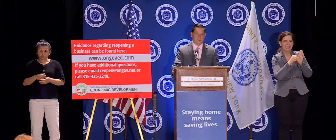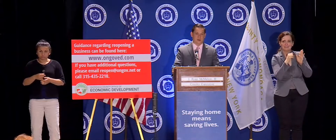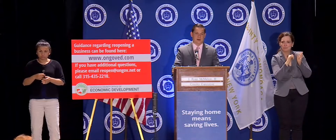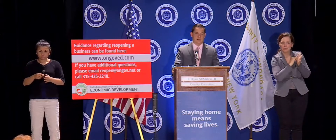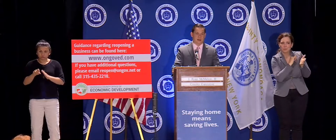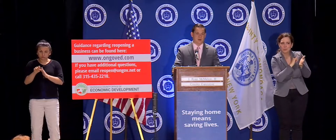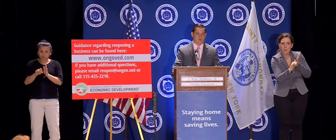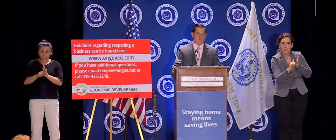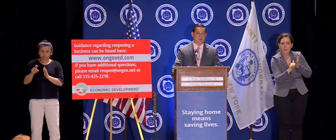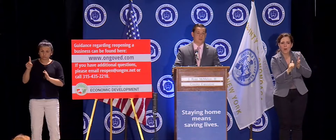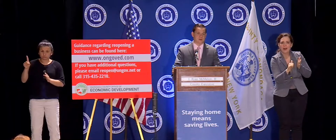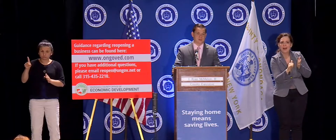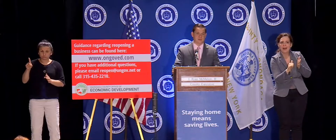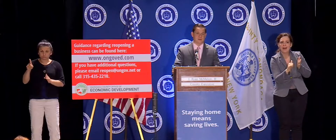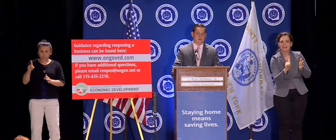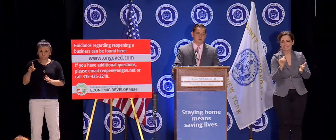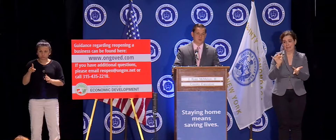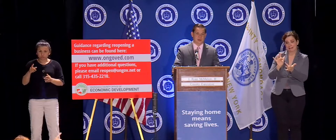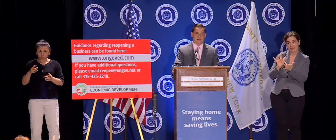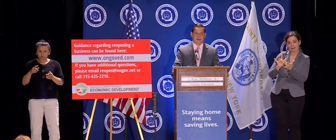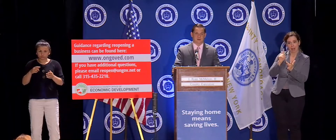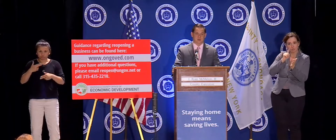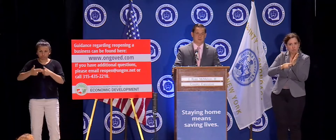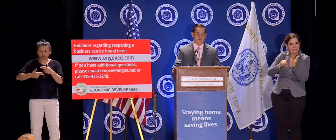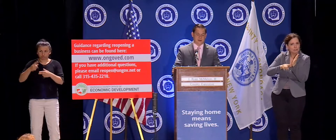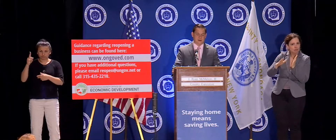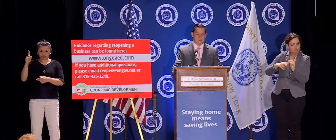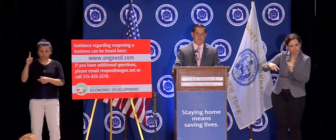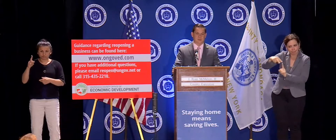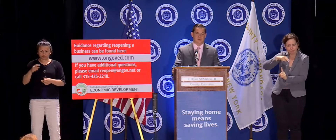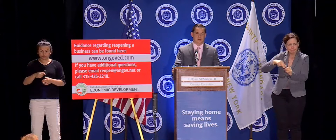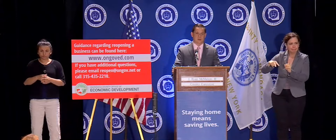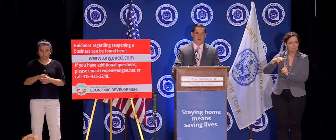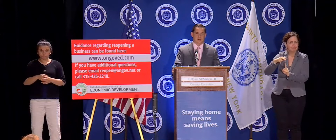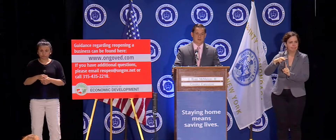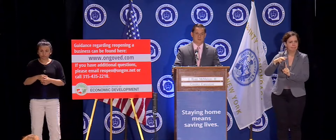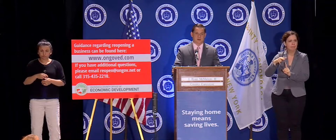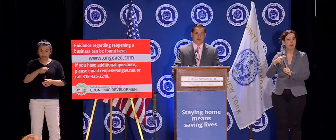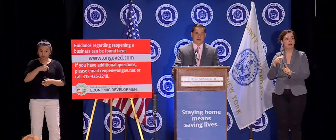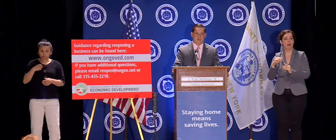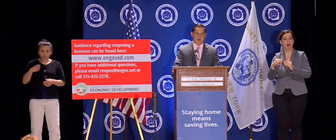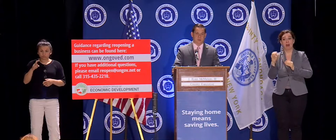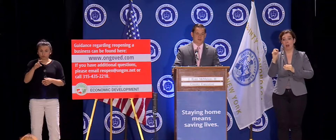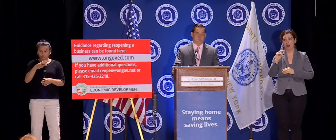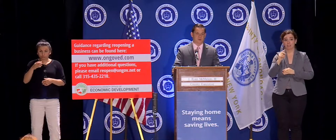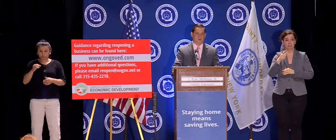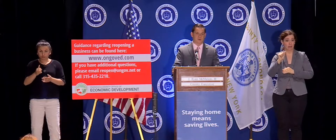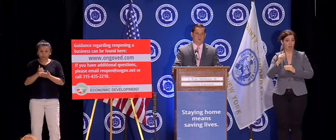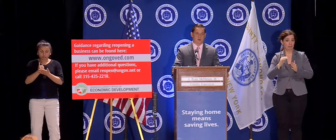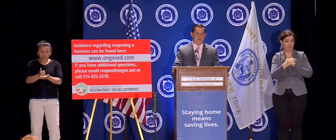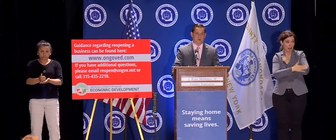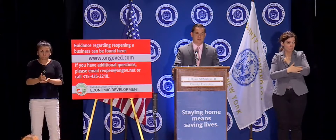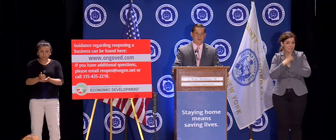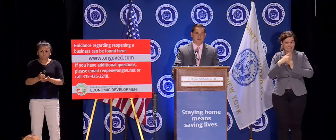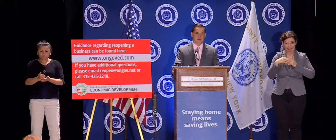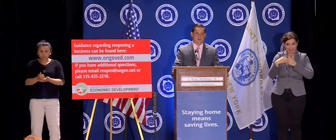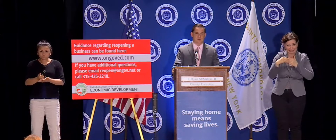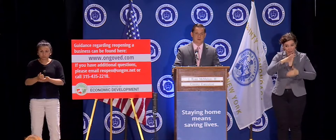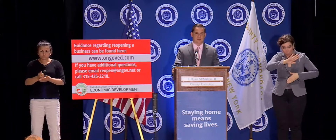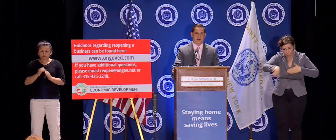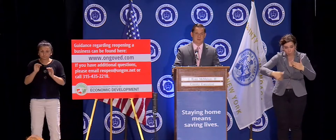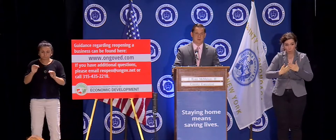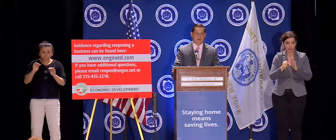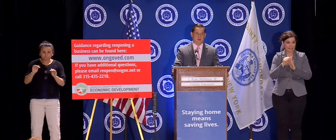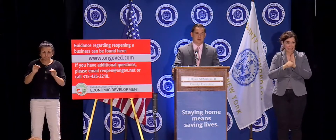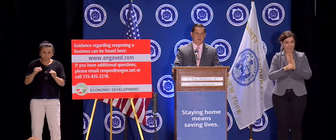program's up and running. Onondaga County is one of the leaders in doing that. Dr. Gupta is heading that up. So spending a time at a press briefing really isn't a good use